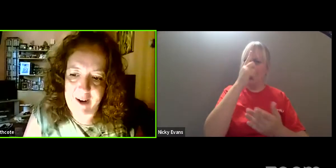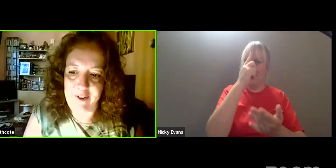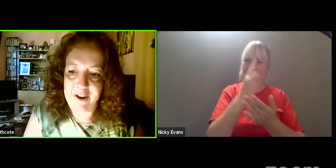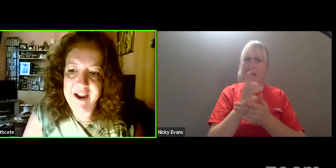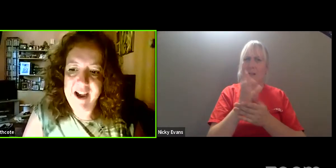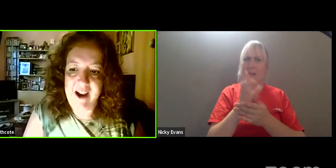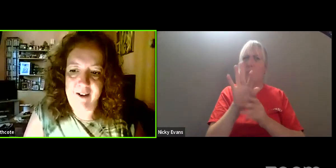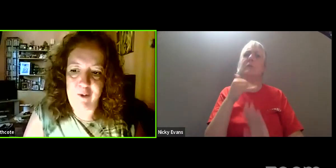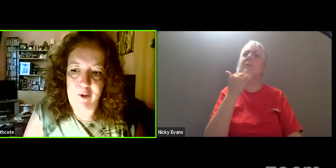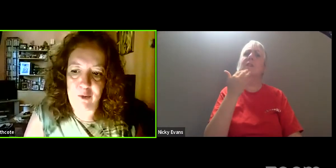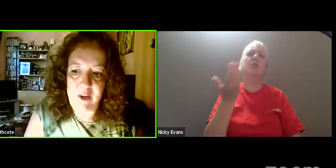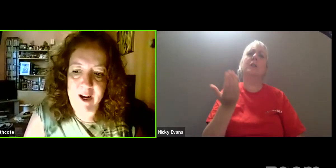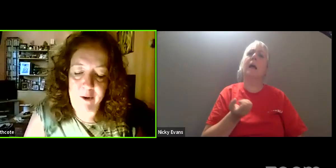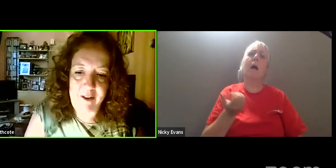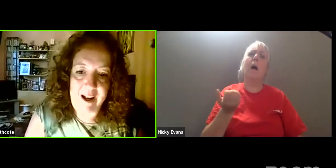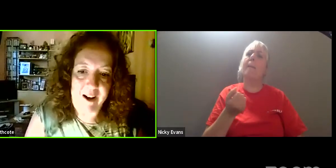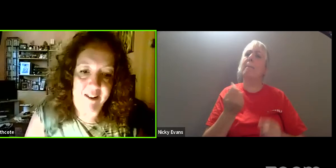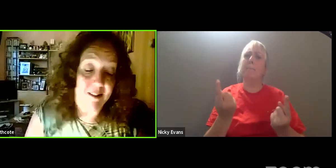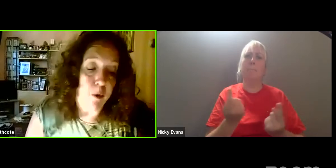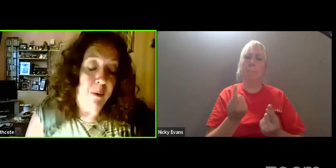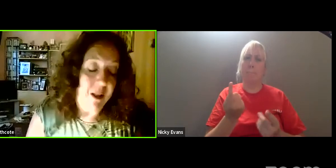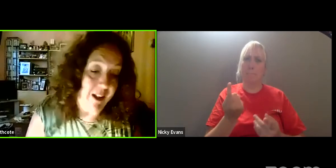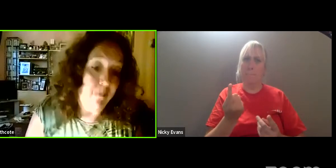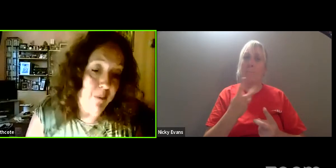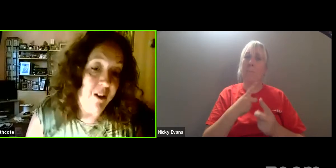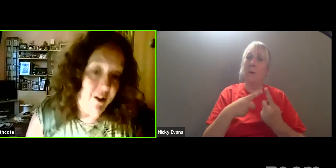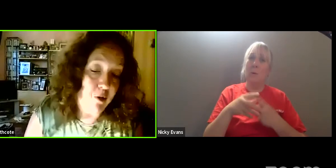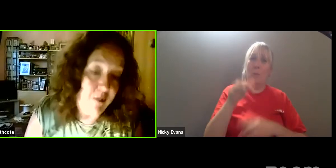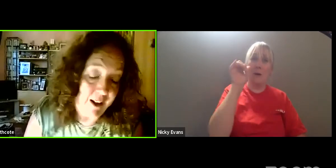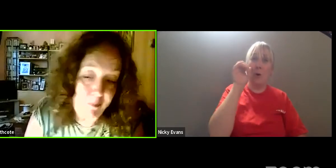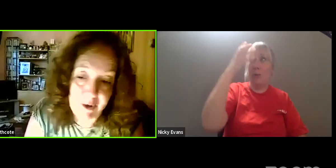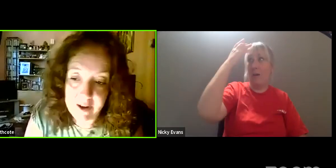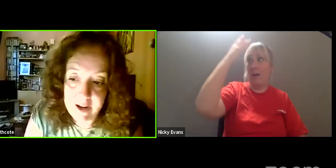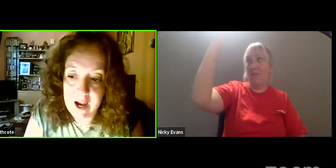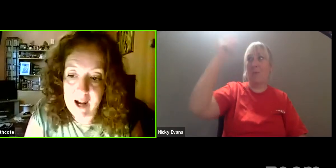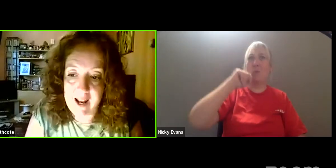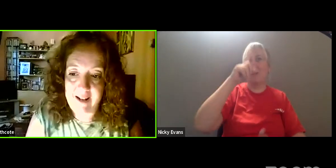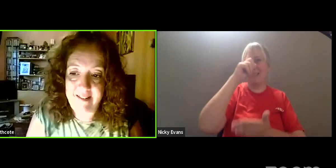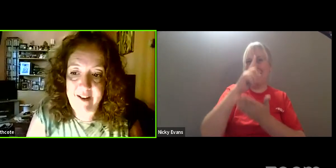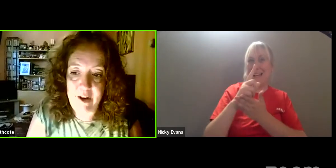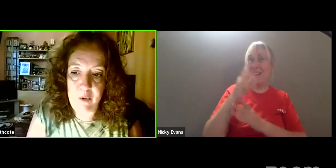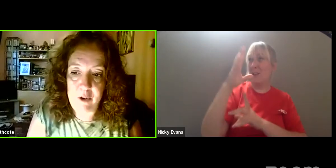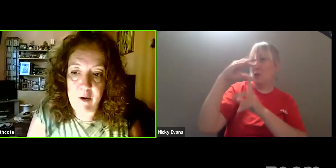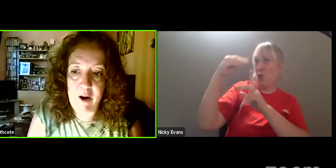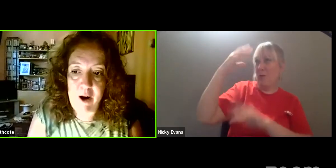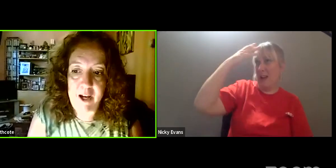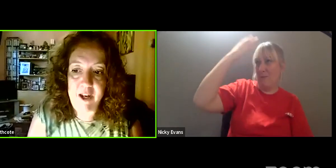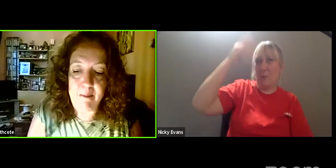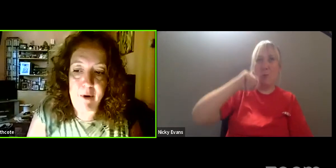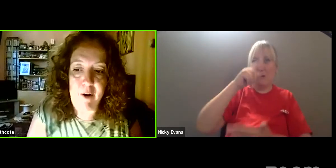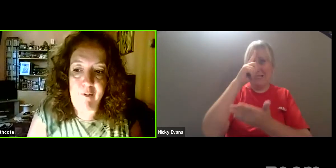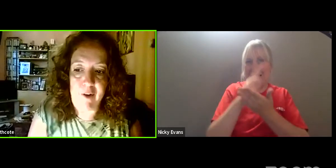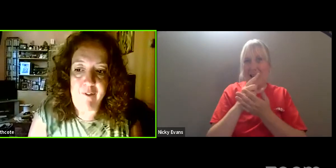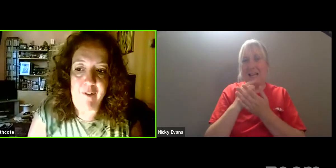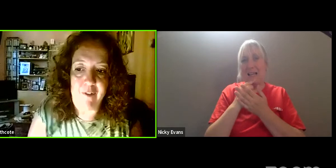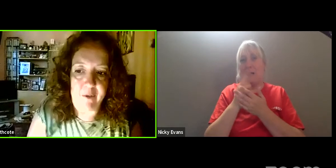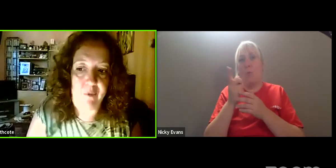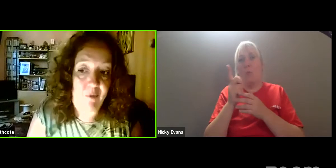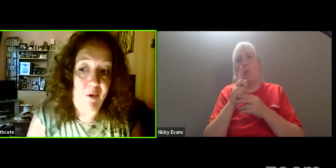to have, and of course we know that that answer will be the government, the Tory government, and so there are a number